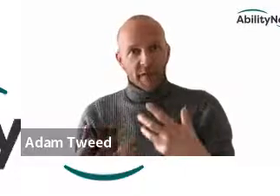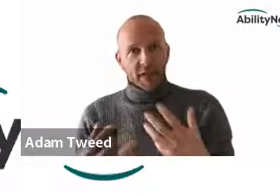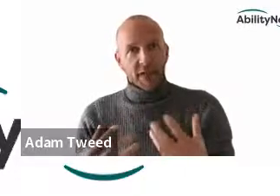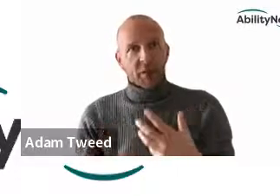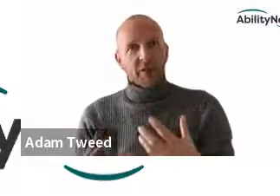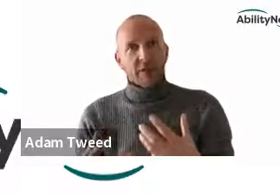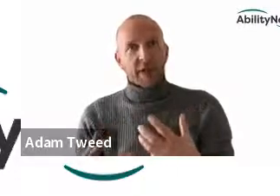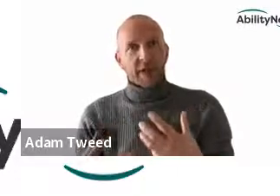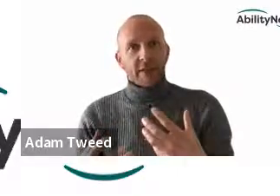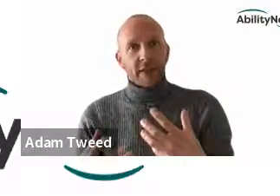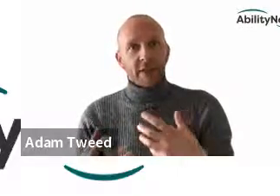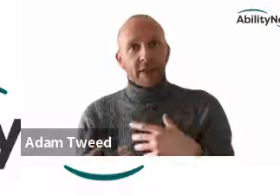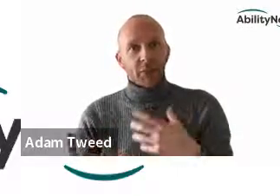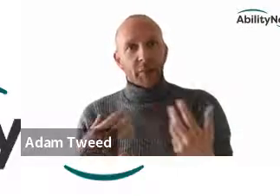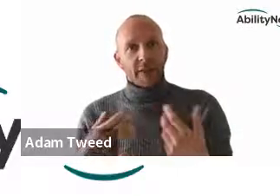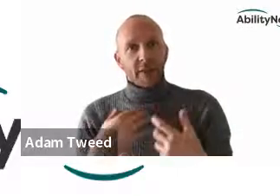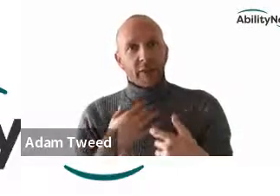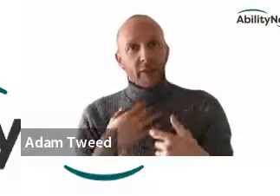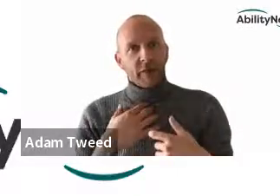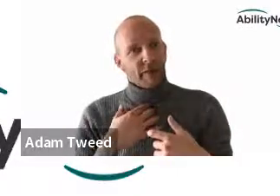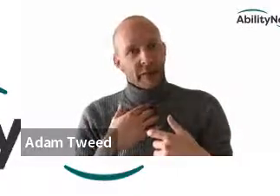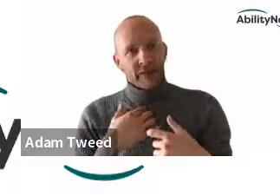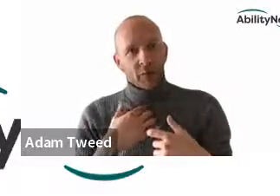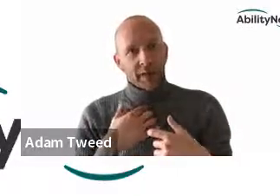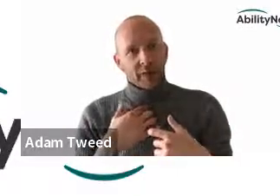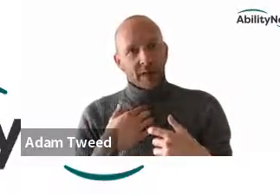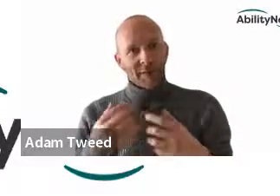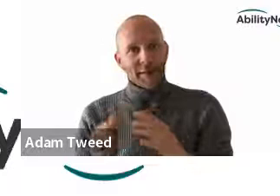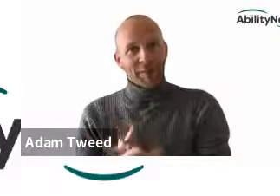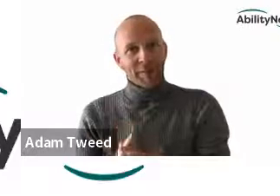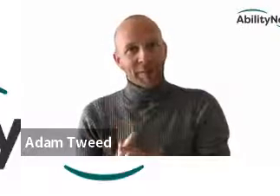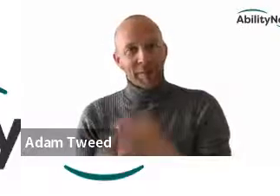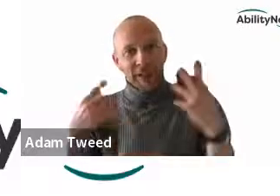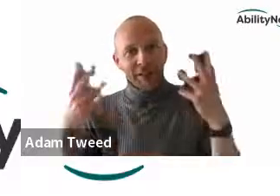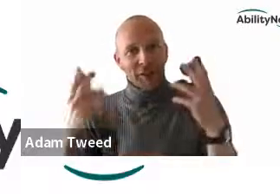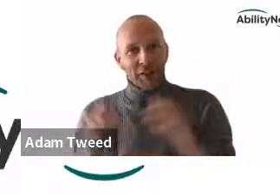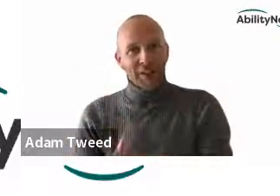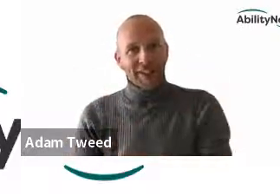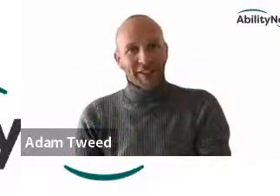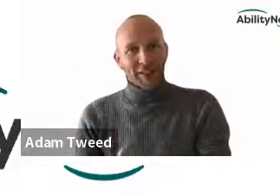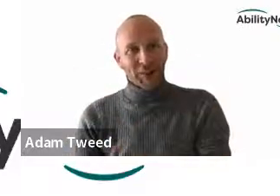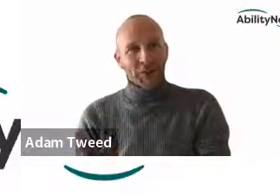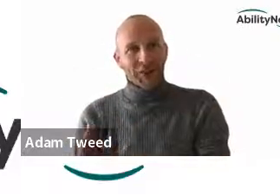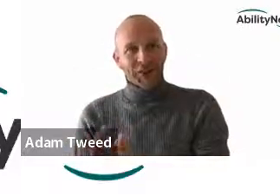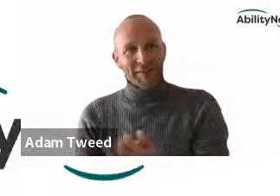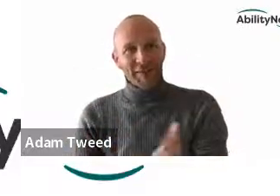maybe physically I'm not showing it. So you could probably tell my voice is starting to waver a little bit because I'm trying to think and talk at the same time